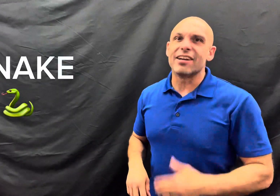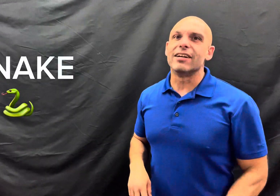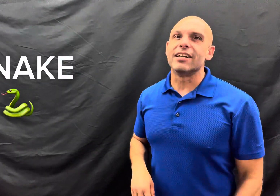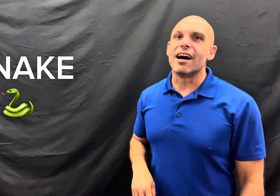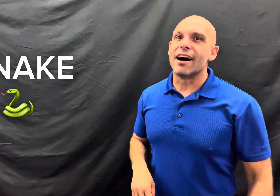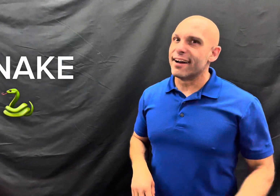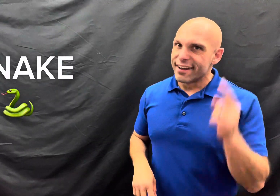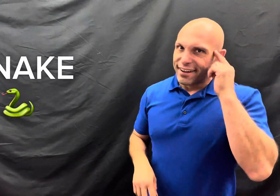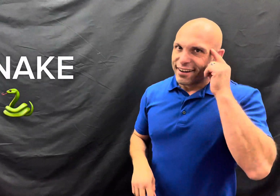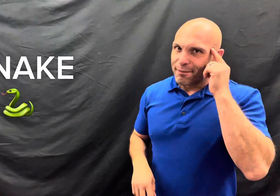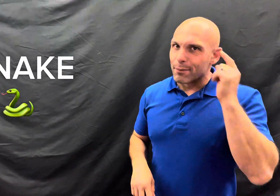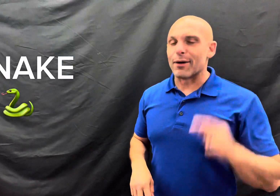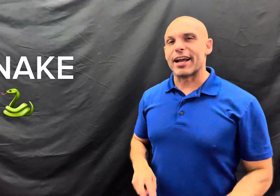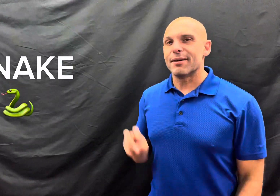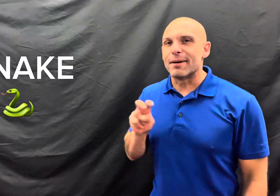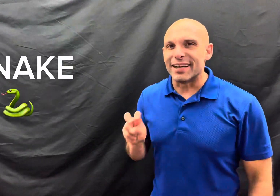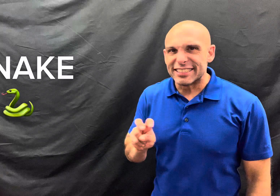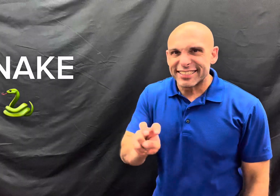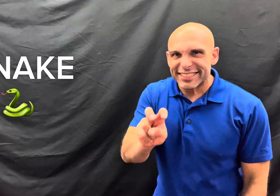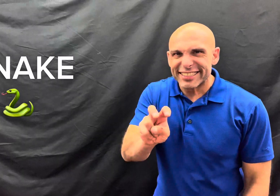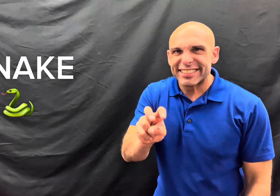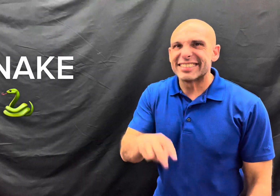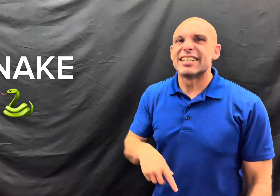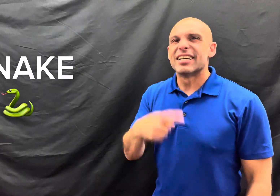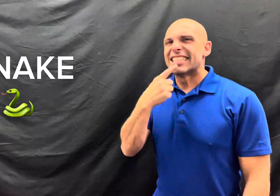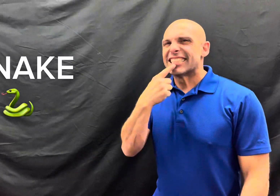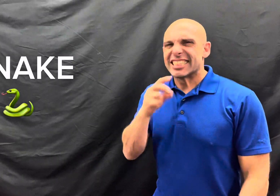hearing brain, but